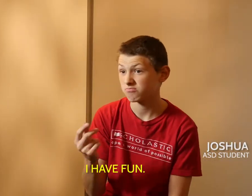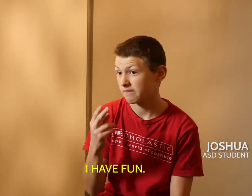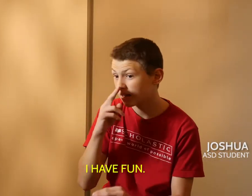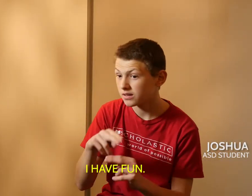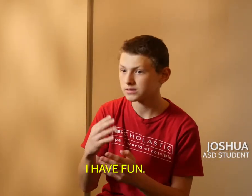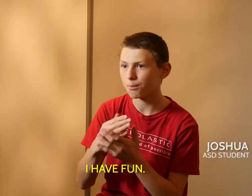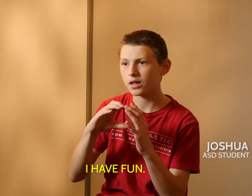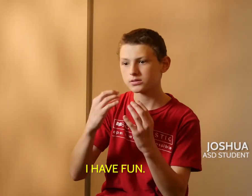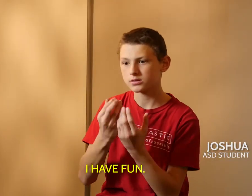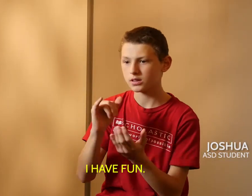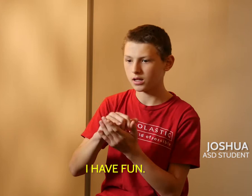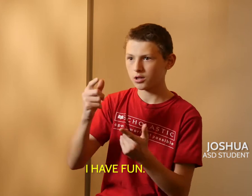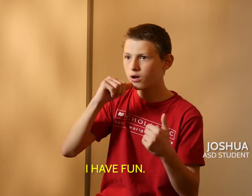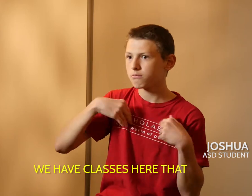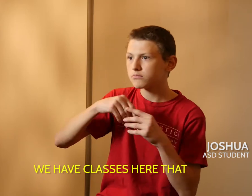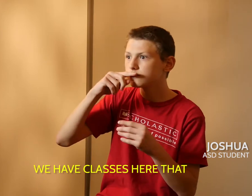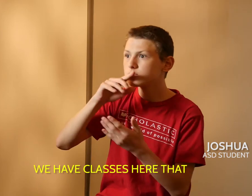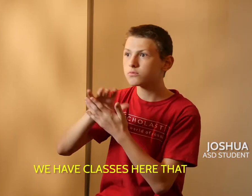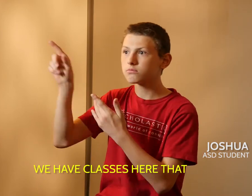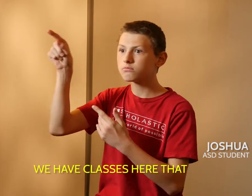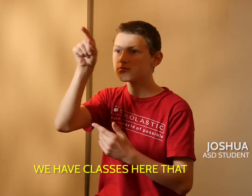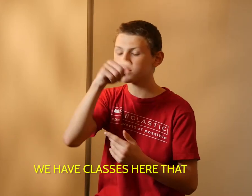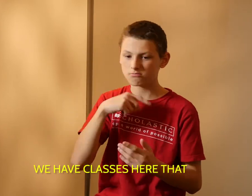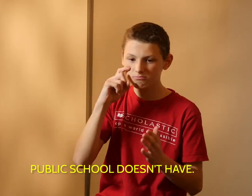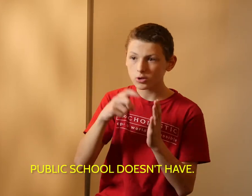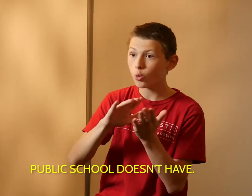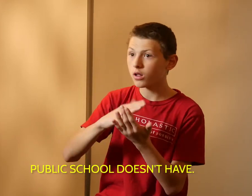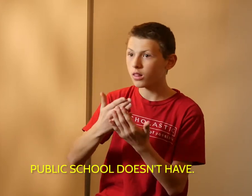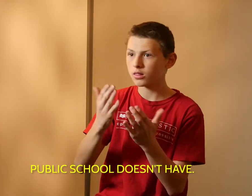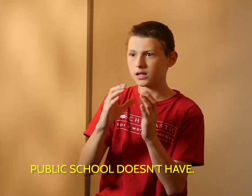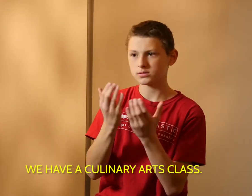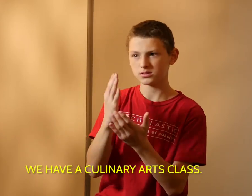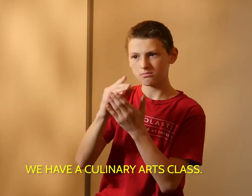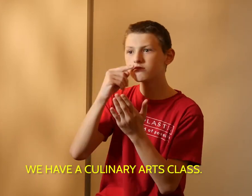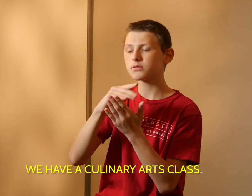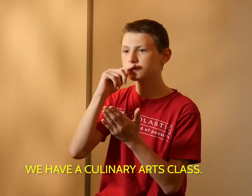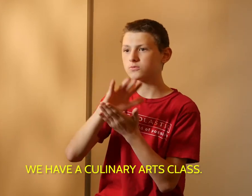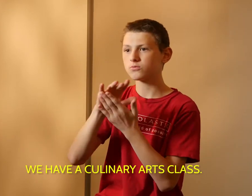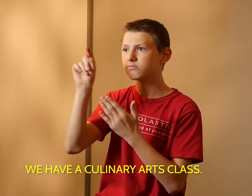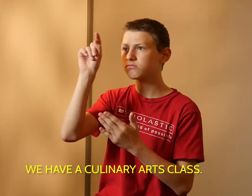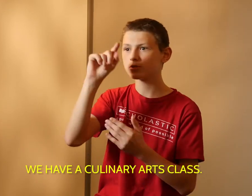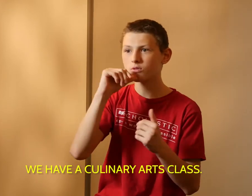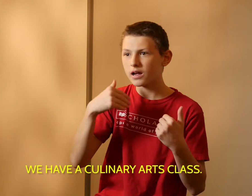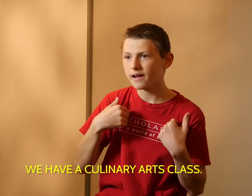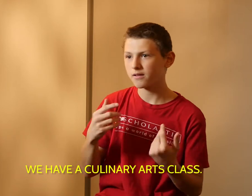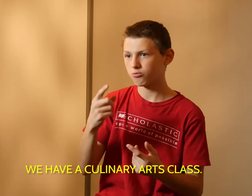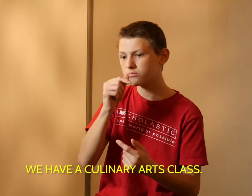I have fun. We have classes here that public school doesn't have. We have a culinary arts class.